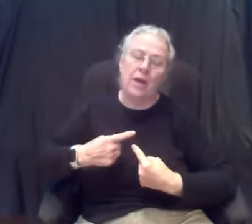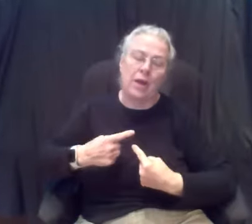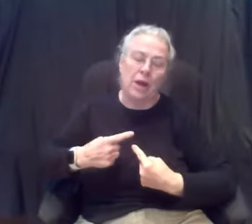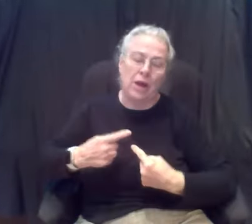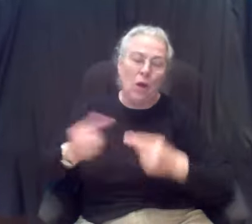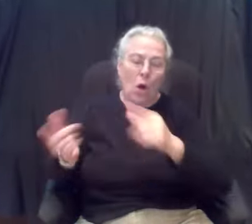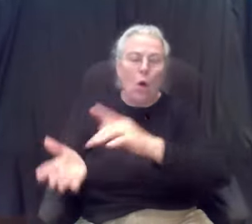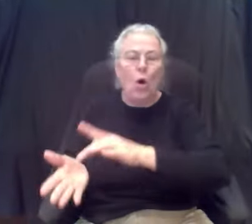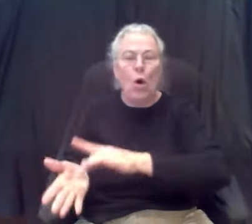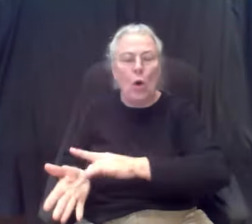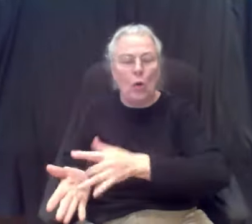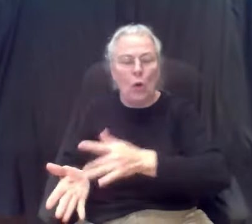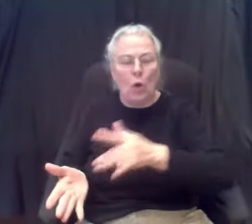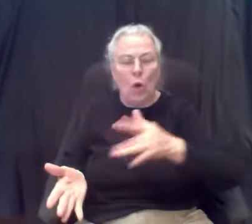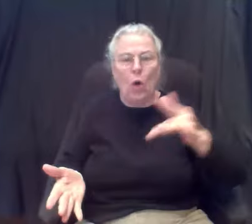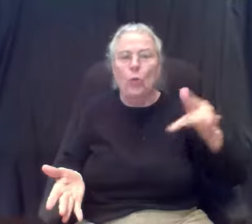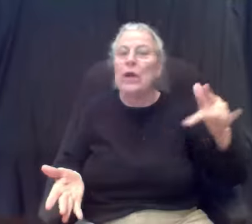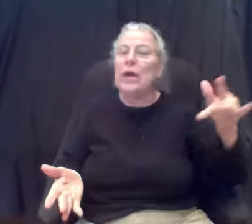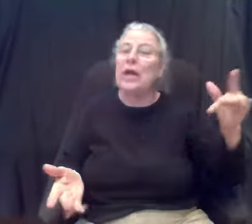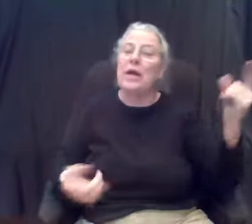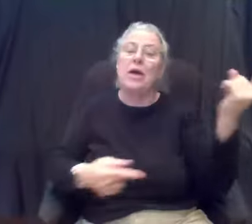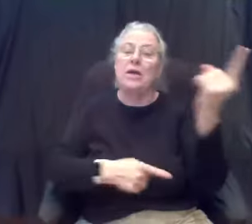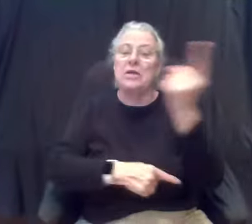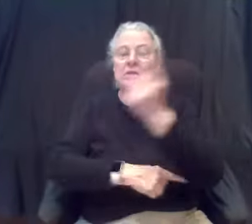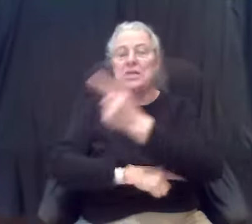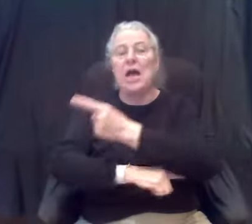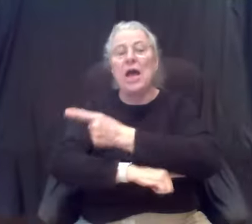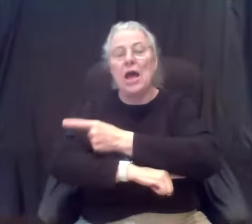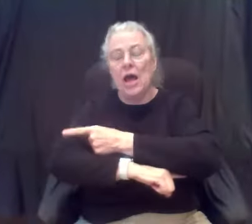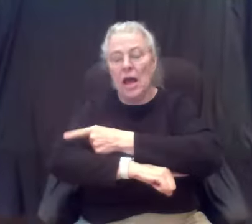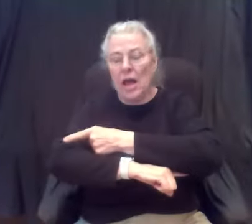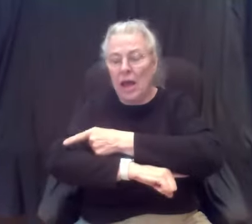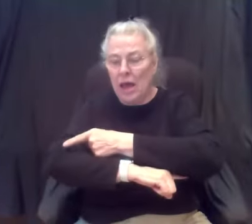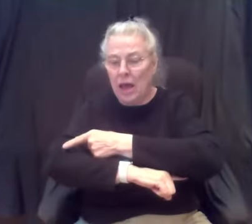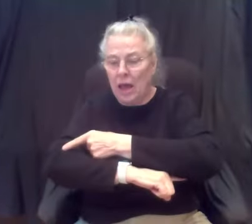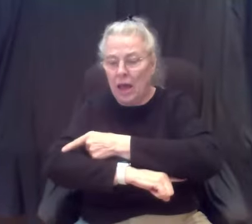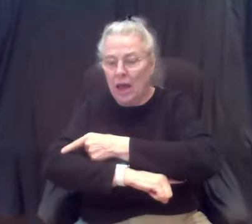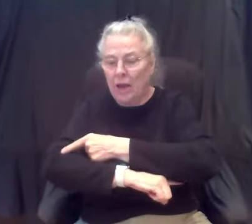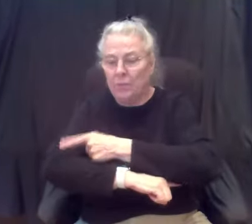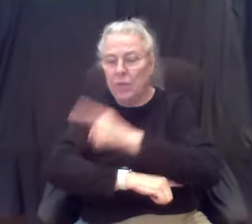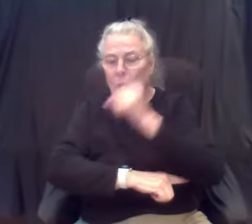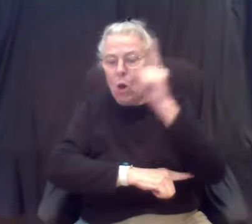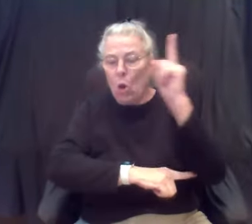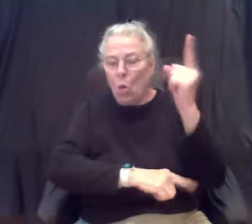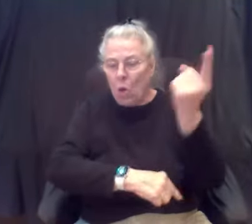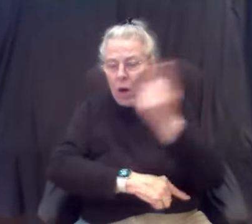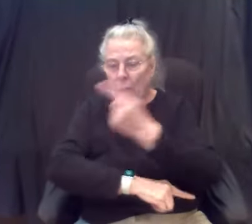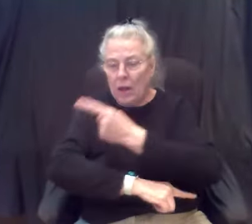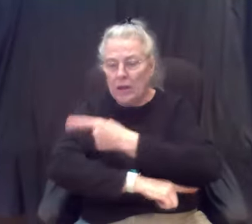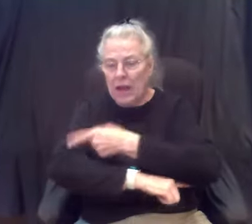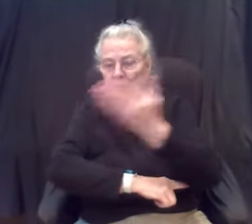coming, oh glorious day. One day